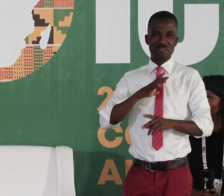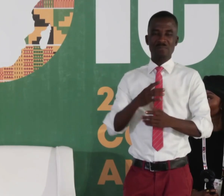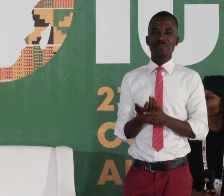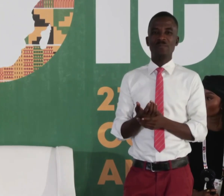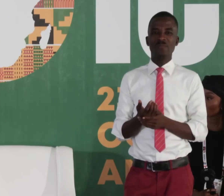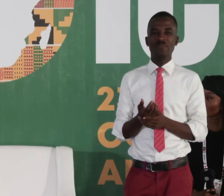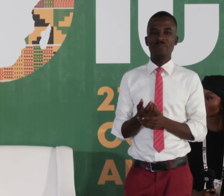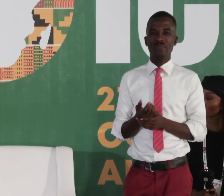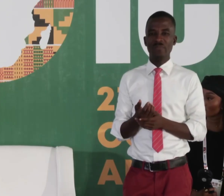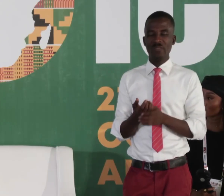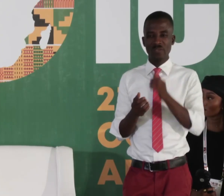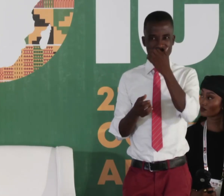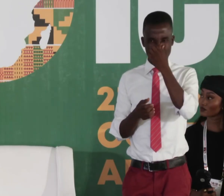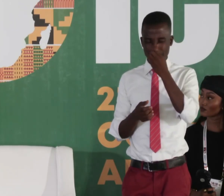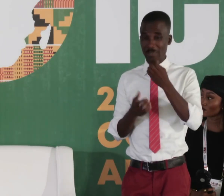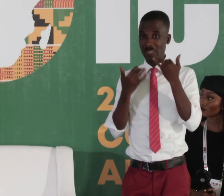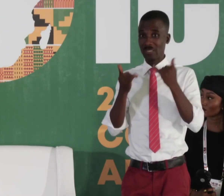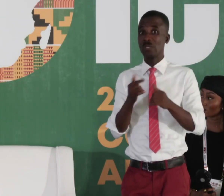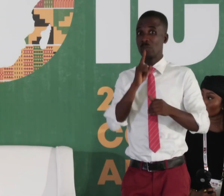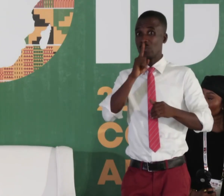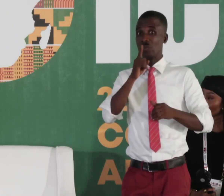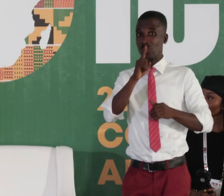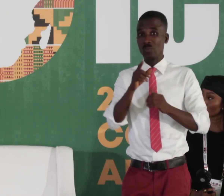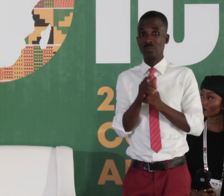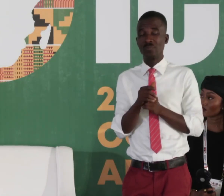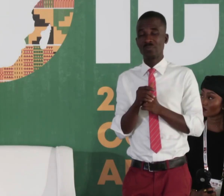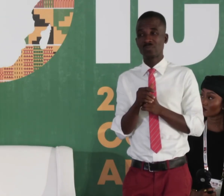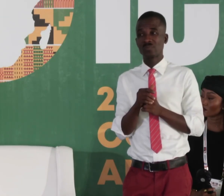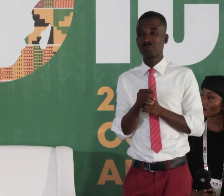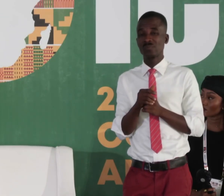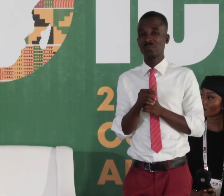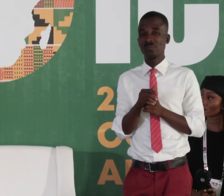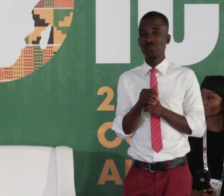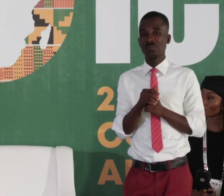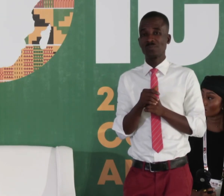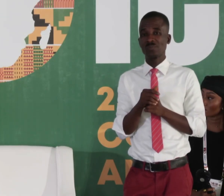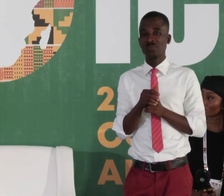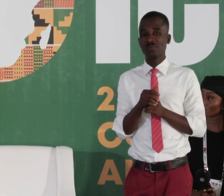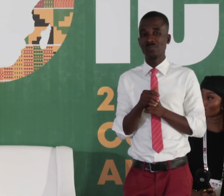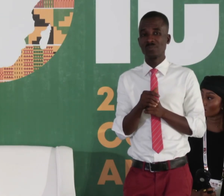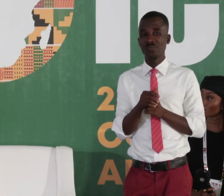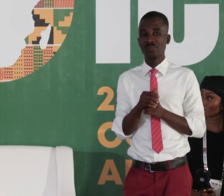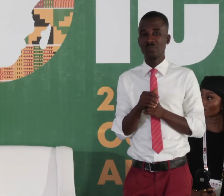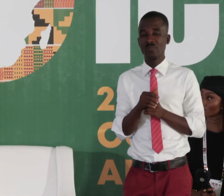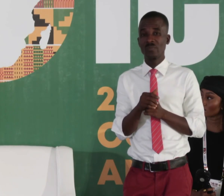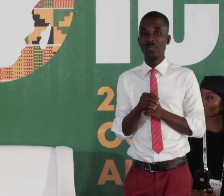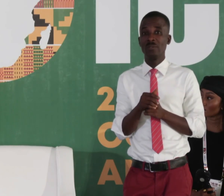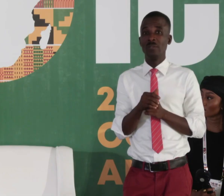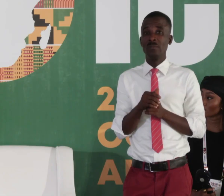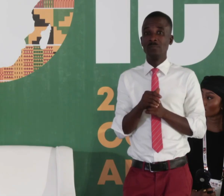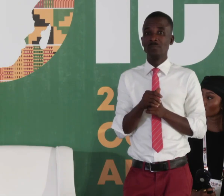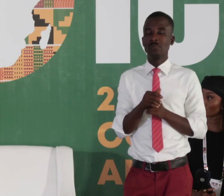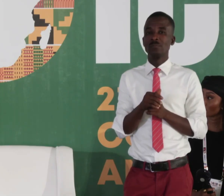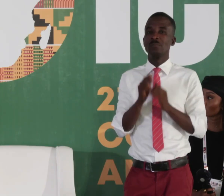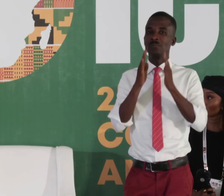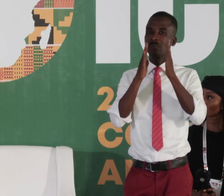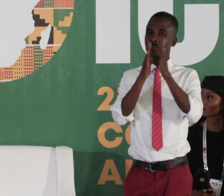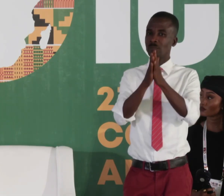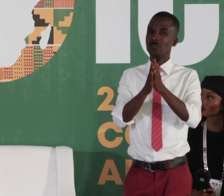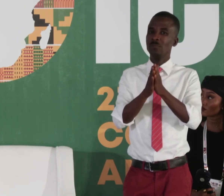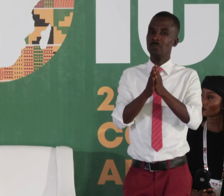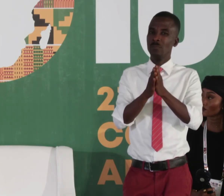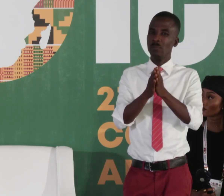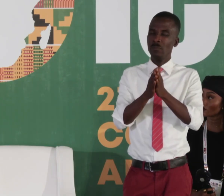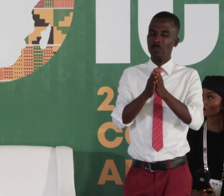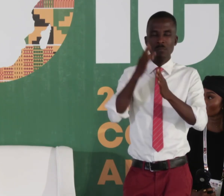long-acting injectables. Of course, there's no pill burden at all. Next slide, please. We went further to ask what were the